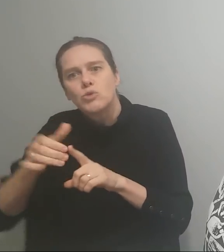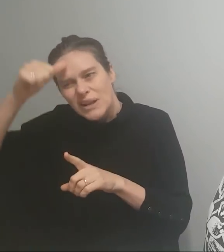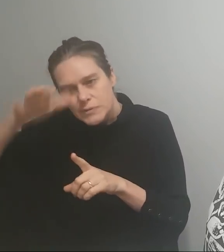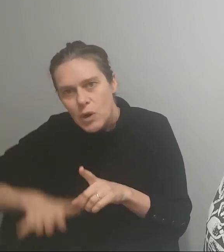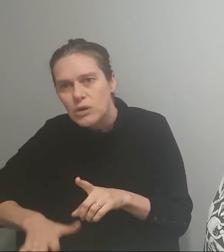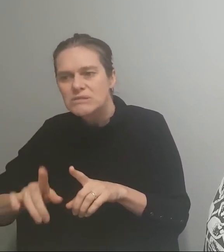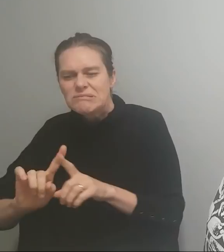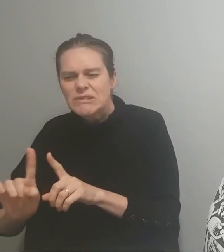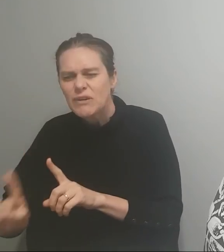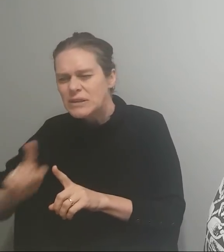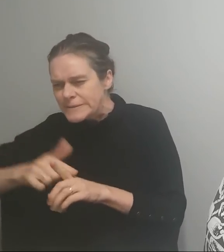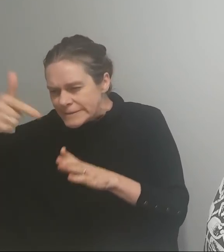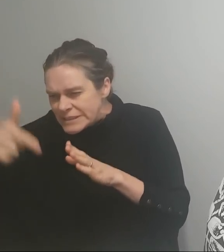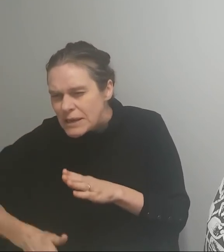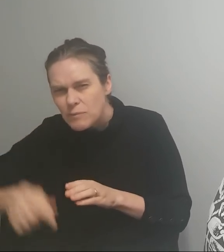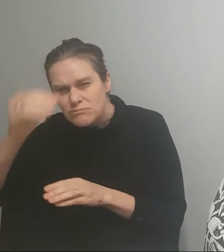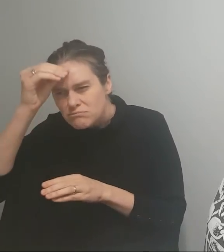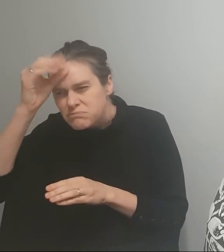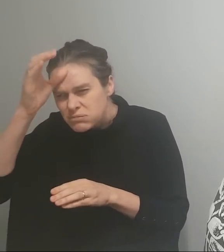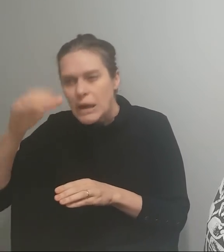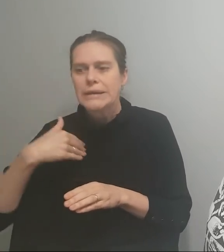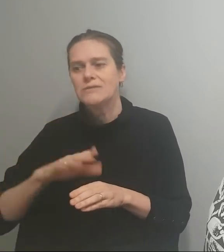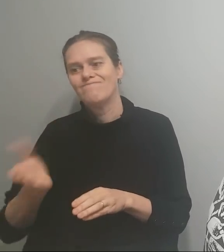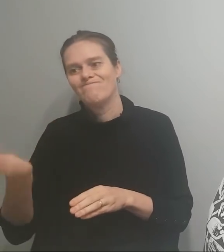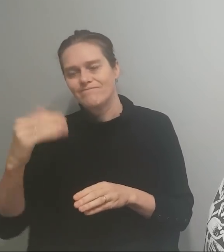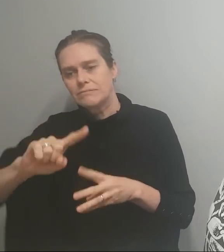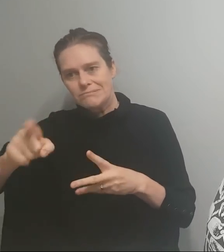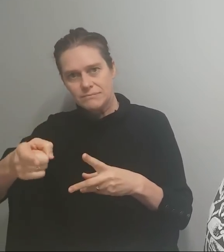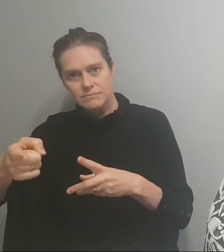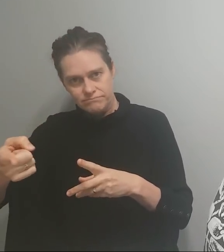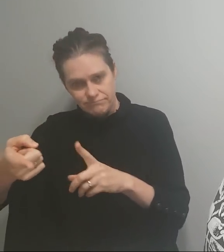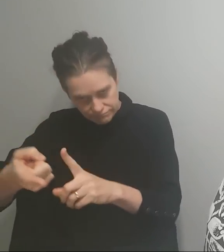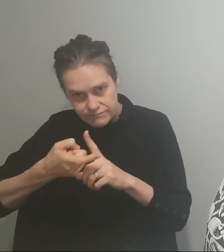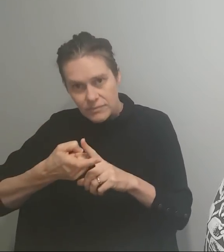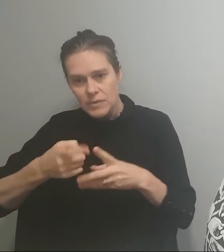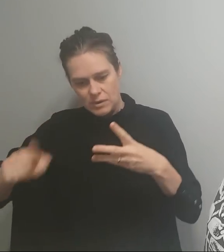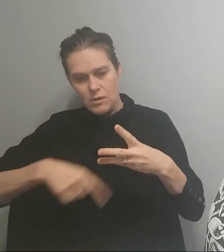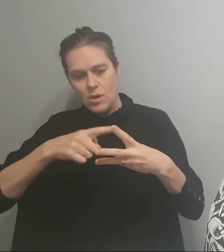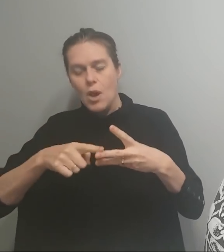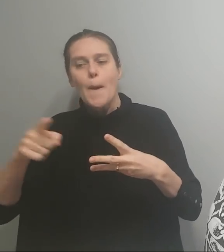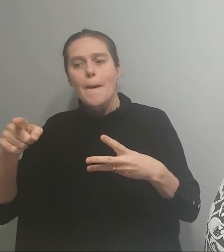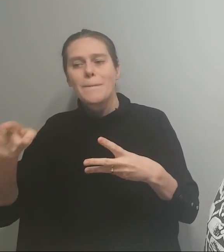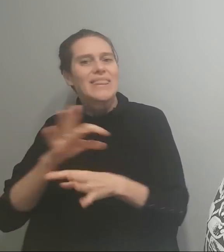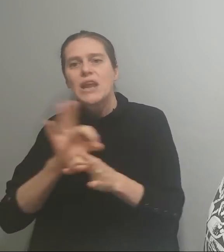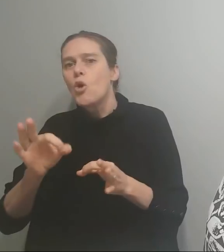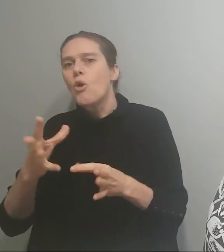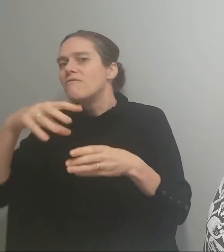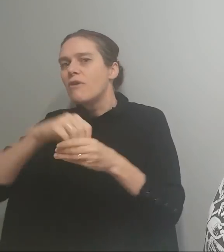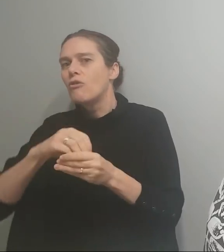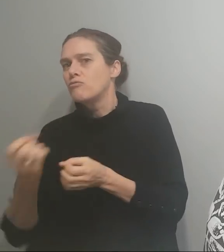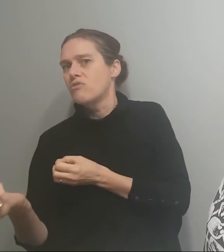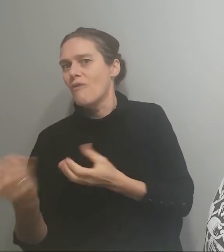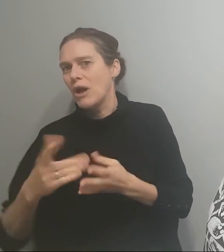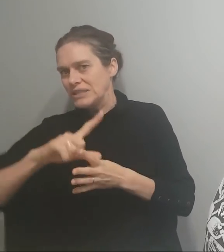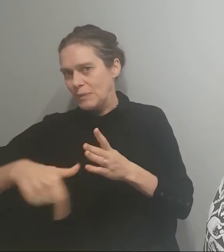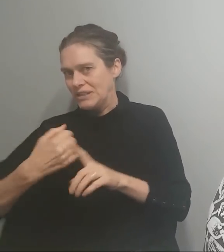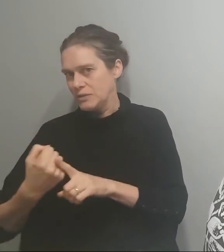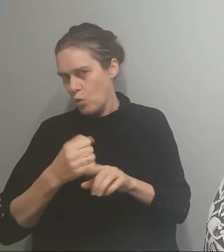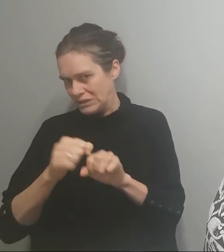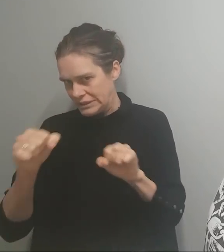will be contracting with non-governmental organisations who do not provide any disability support services, because it is important that